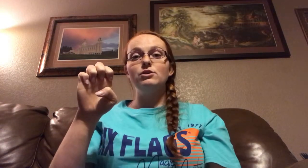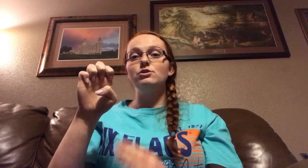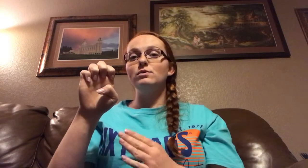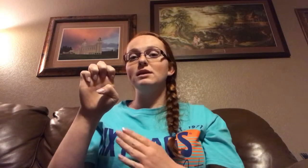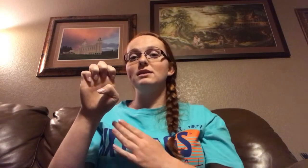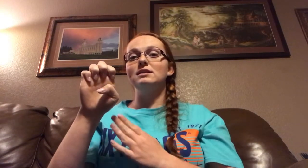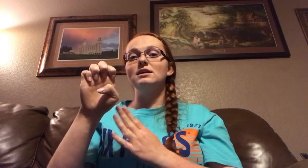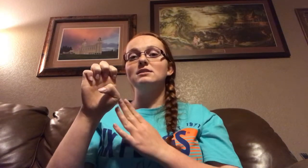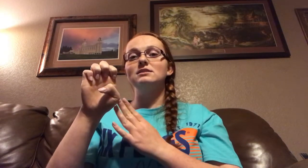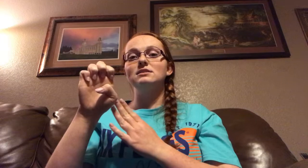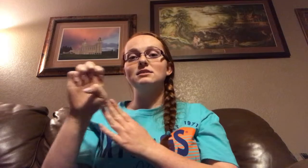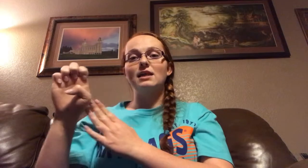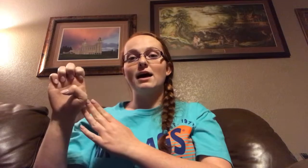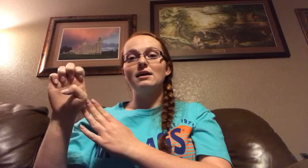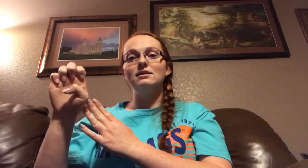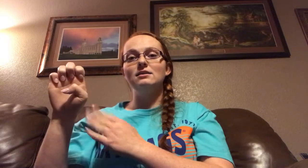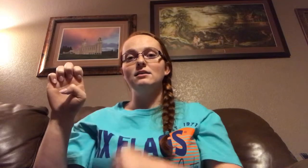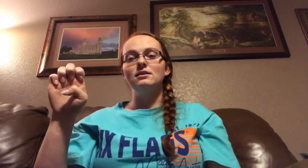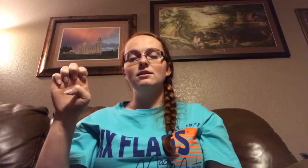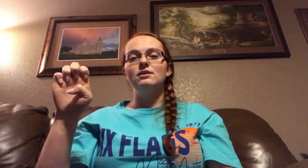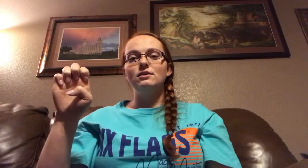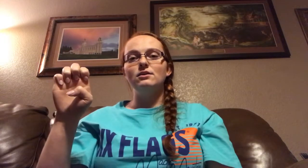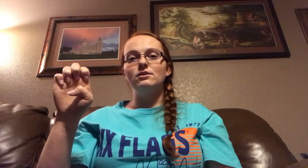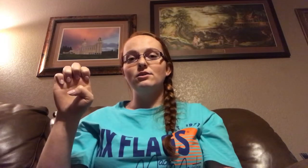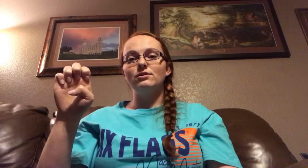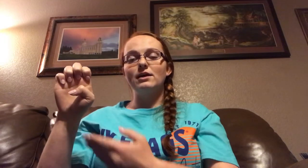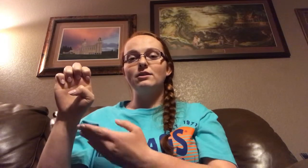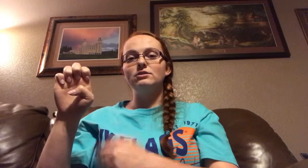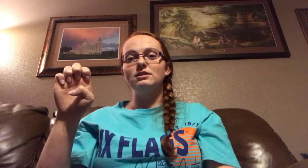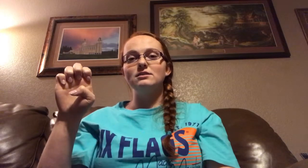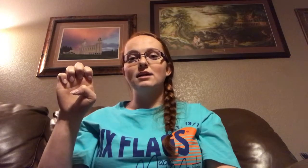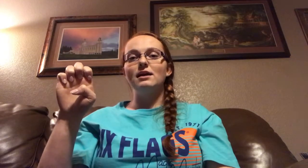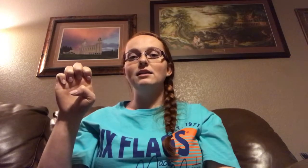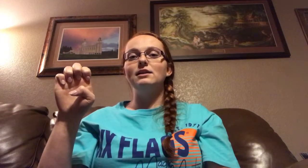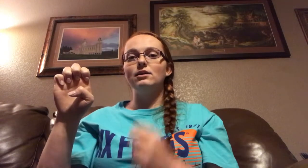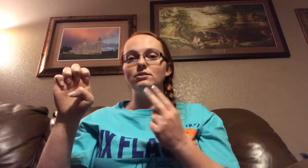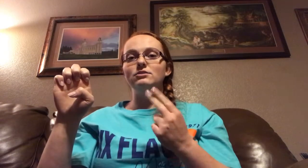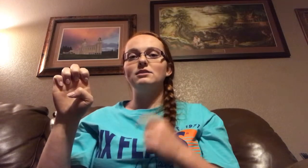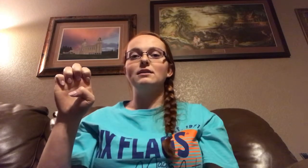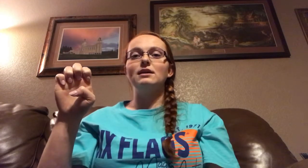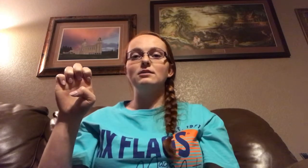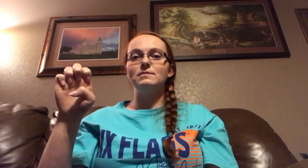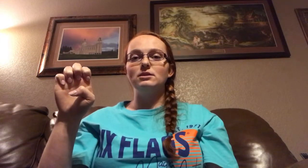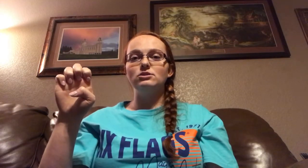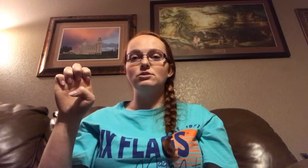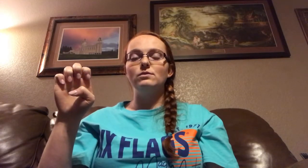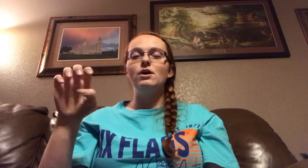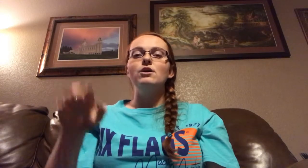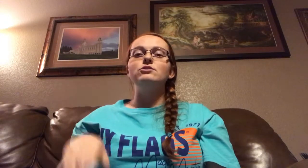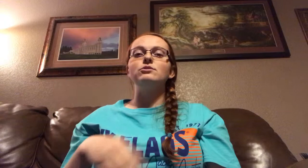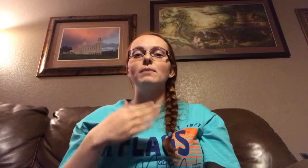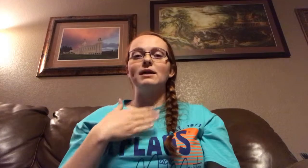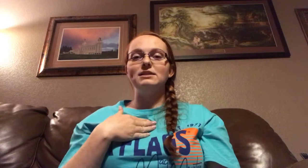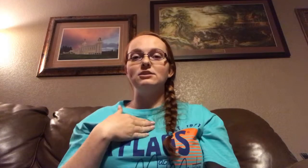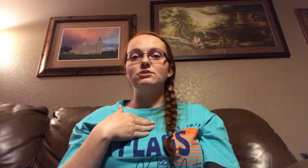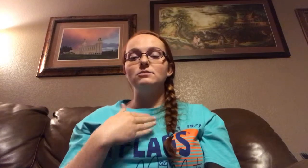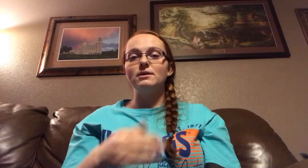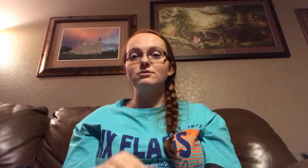you can slide your letter to the side and they'll understand that as being 2. So my teacher spells her